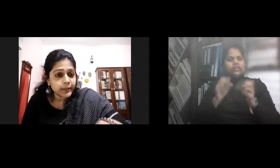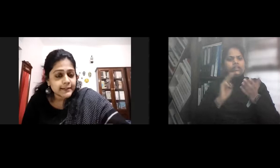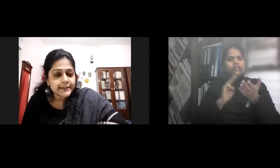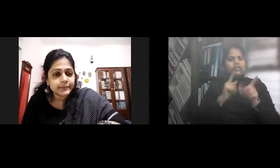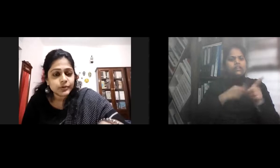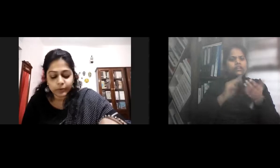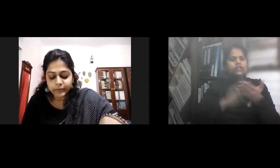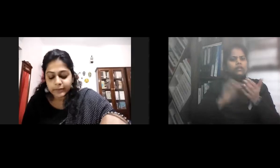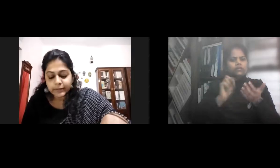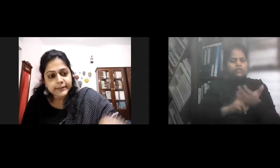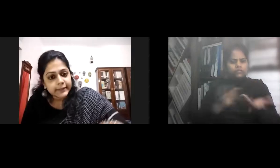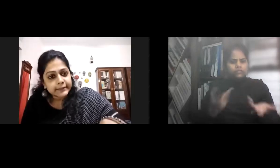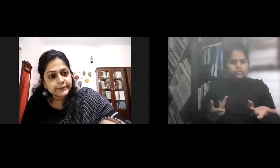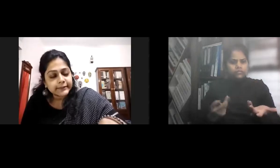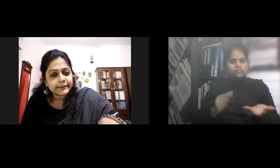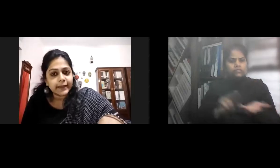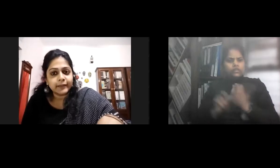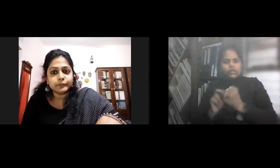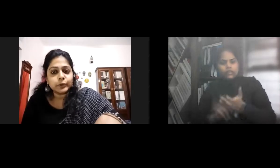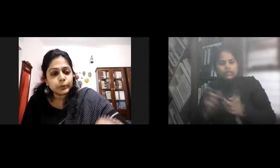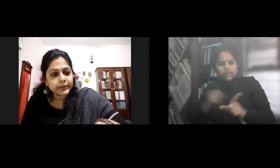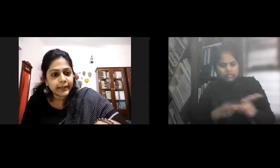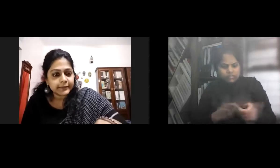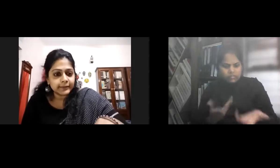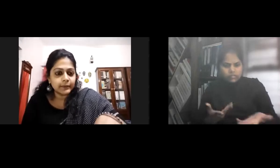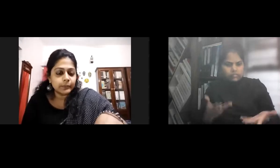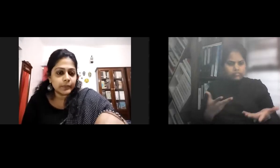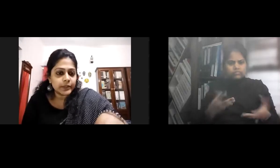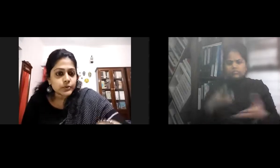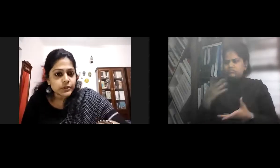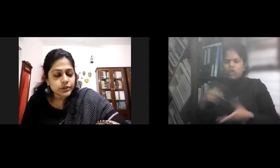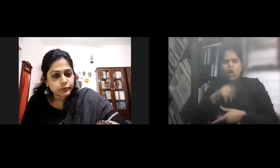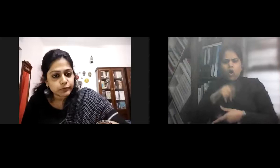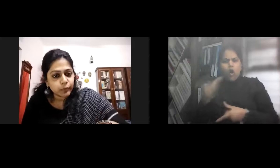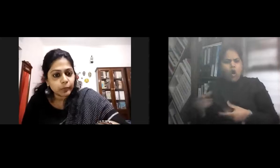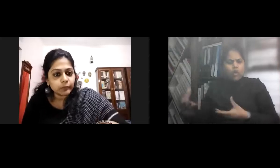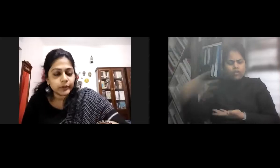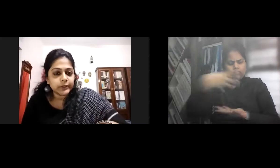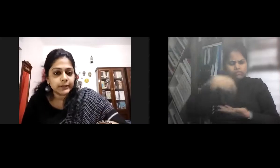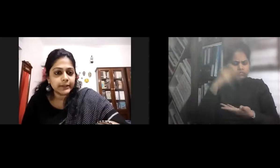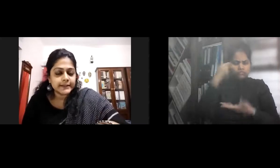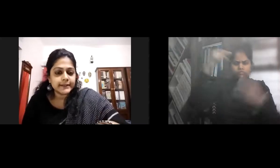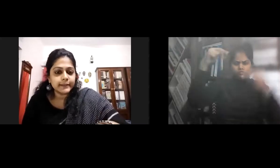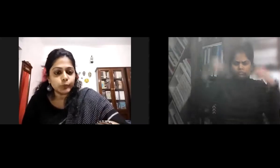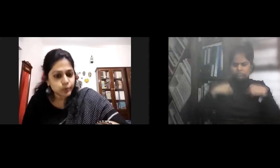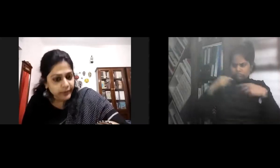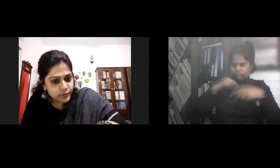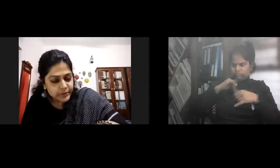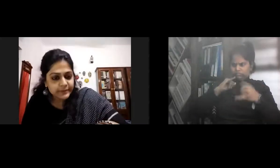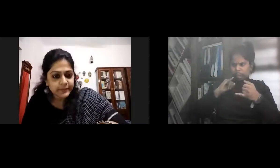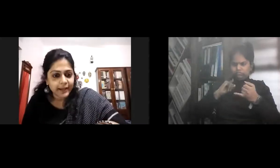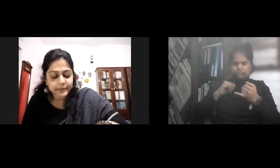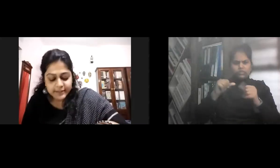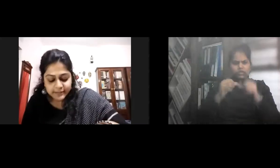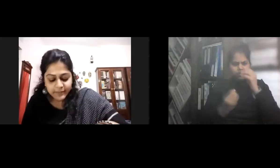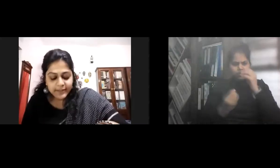Pooey, Nancy Armstrong, Terry Eagleton have looked at the association of the form with, let's say, bourgeois